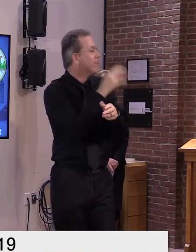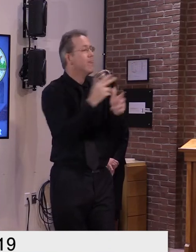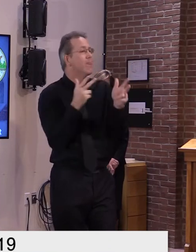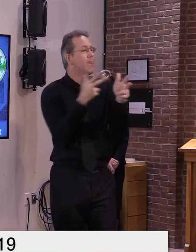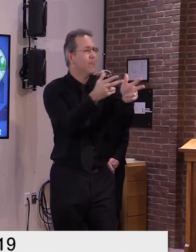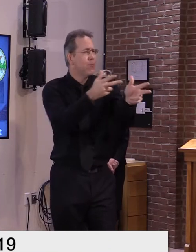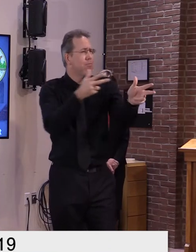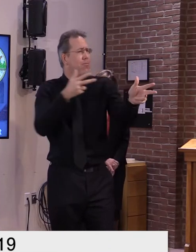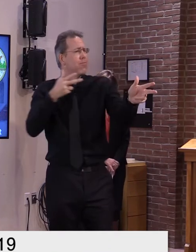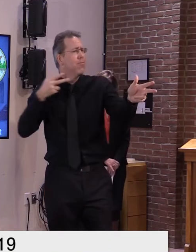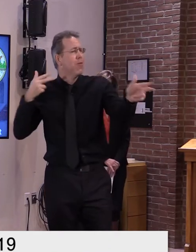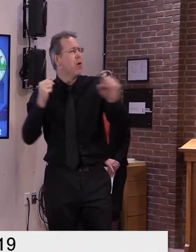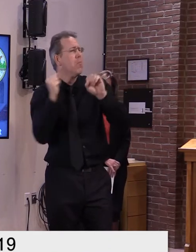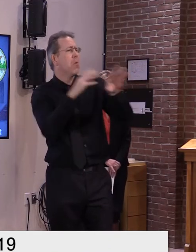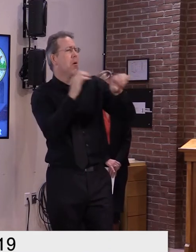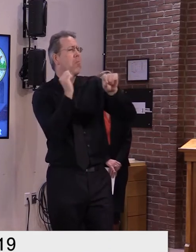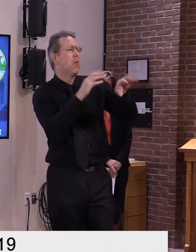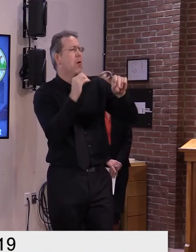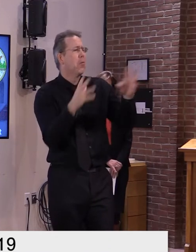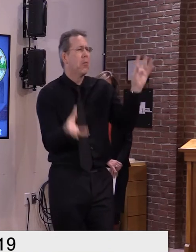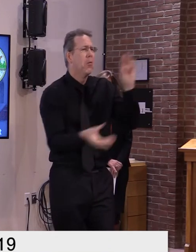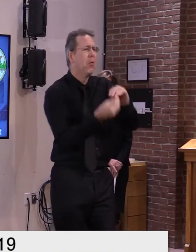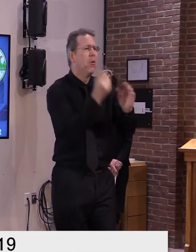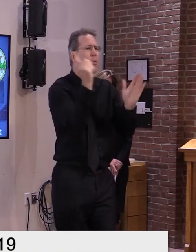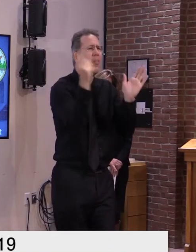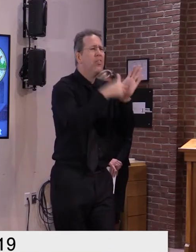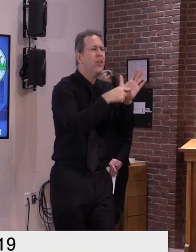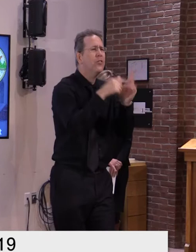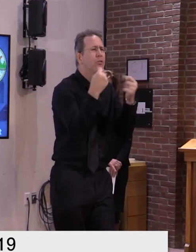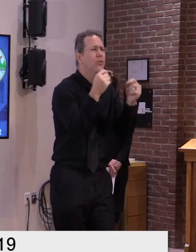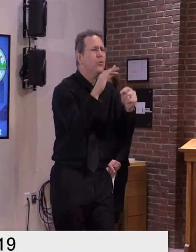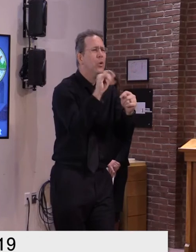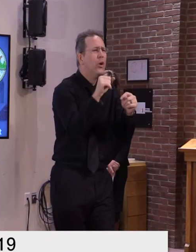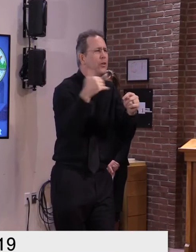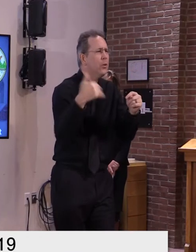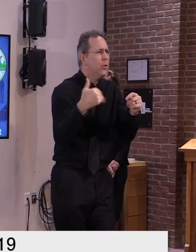weekend, the people of Essex stepped up, with